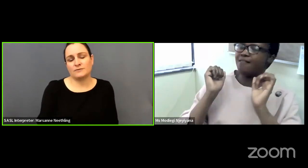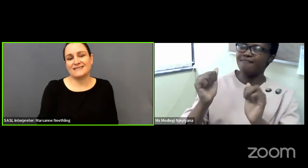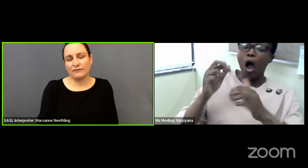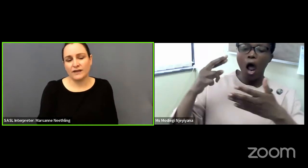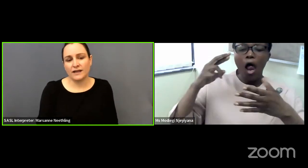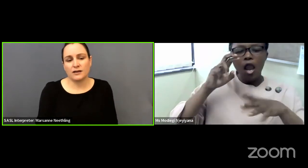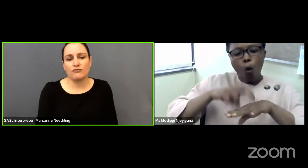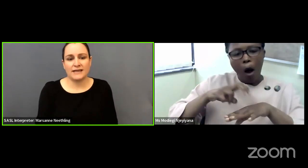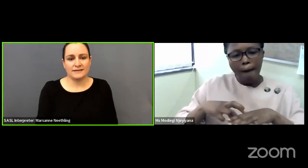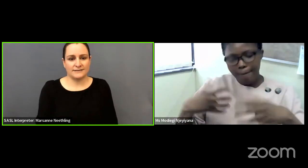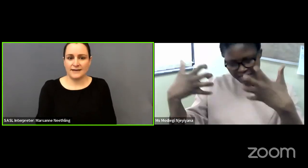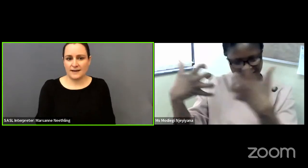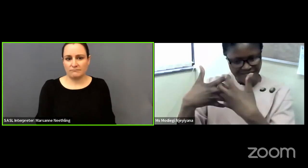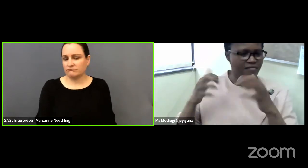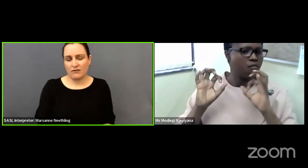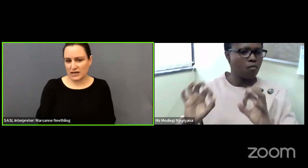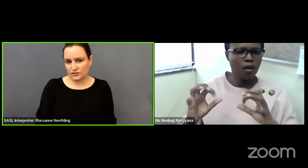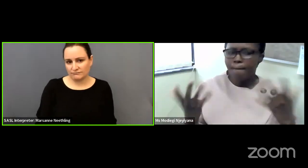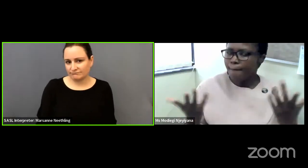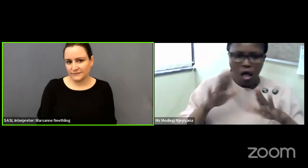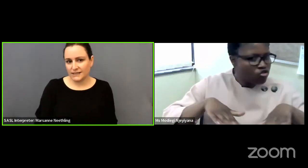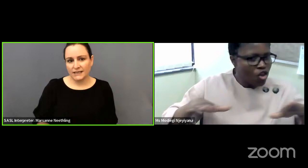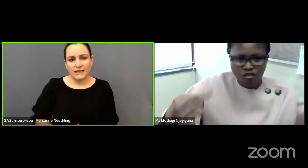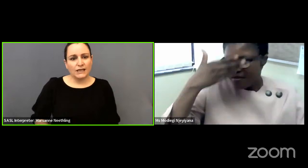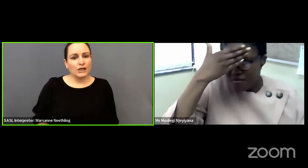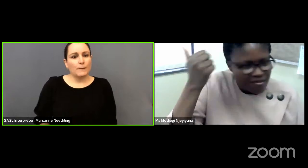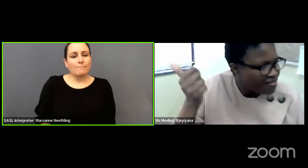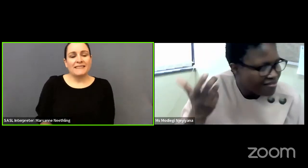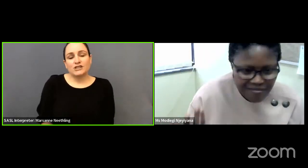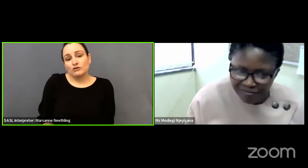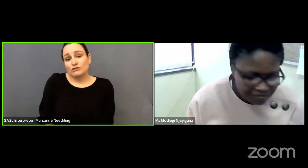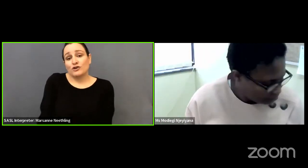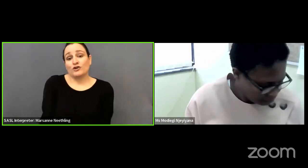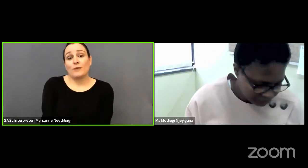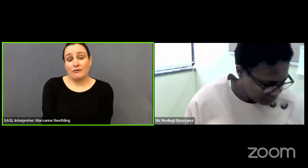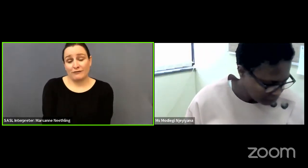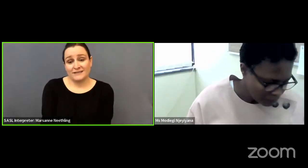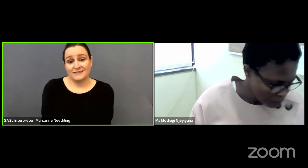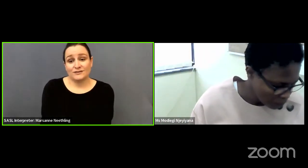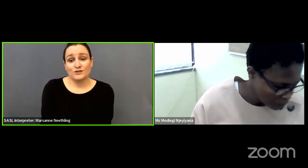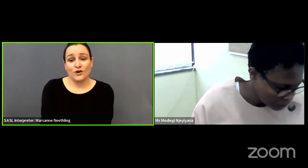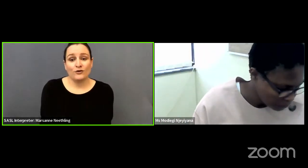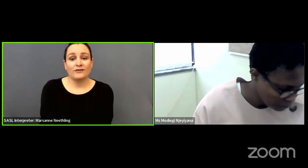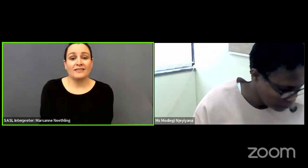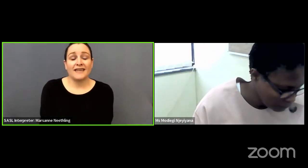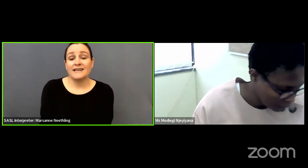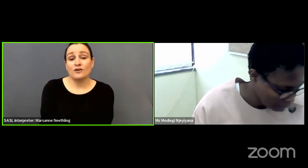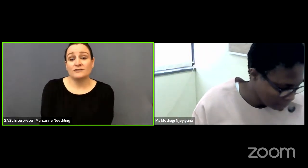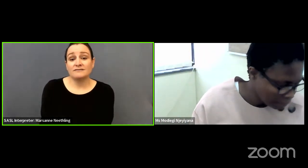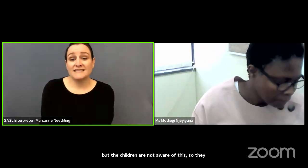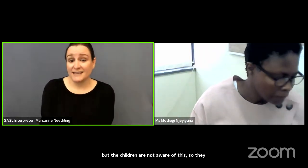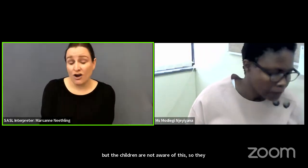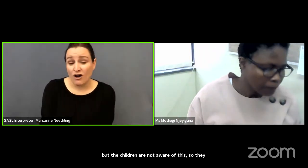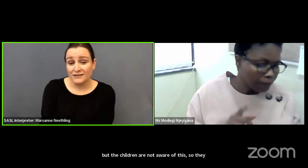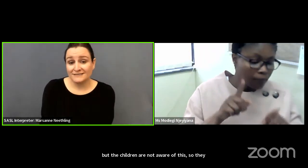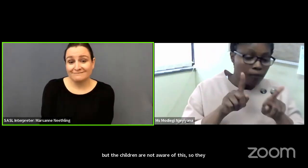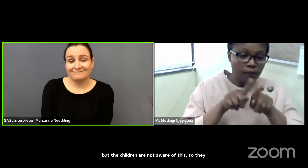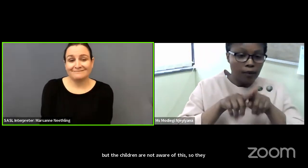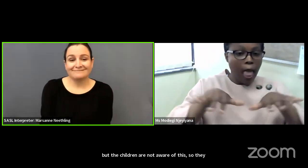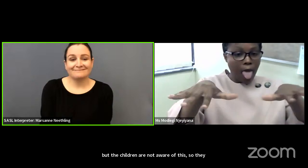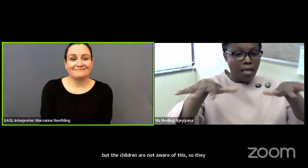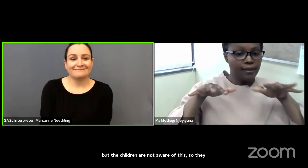a specific career studying direction. But the children are not aware of this, so they don't study